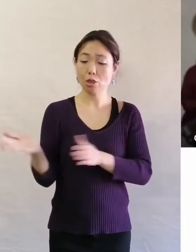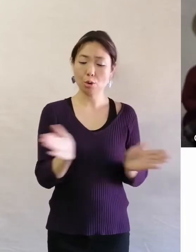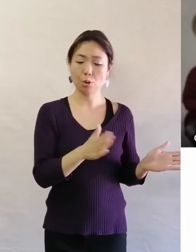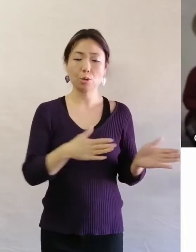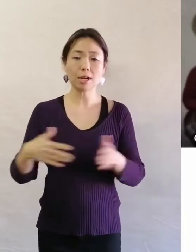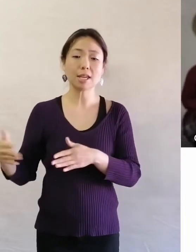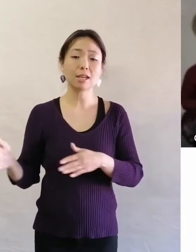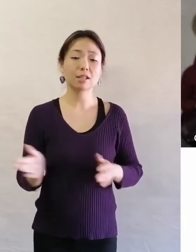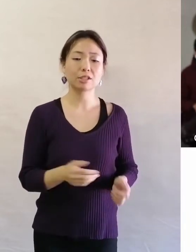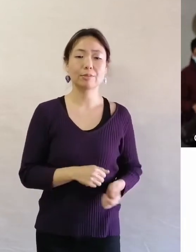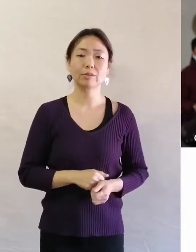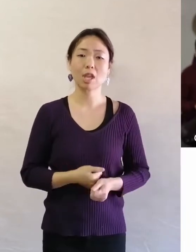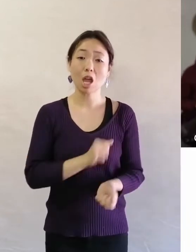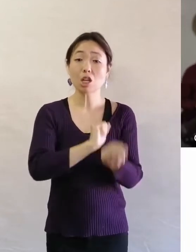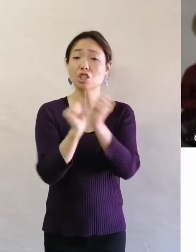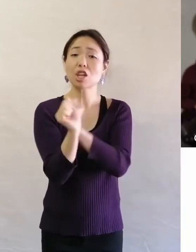coming on the wind,